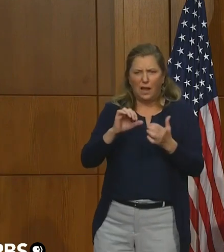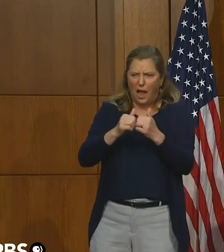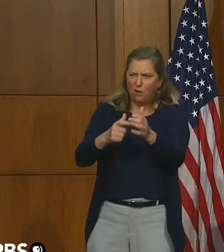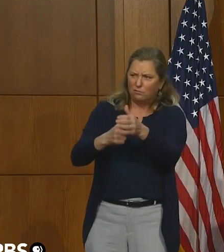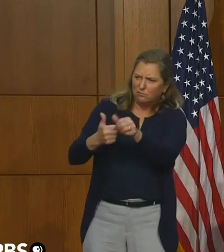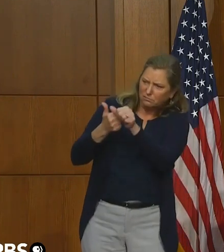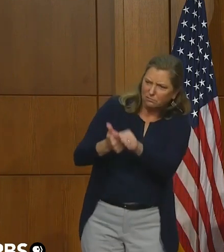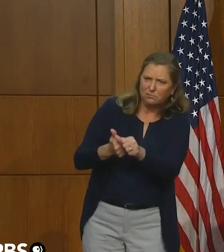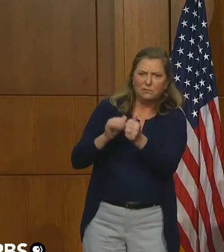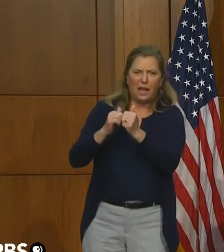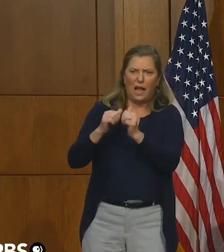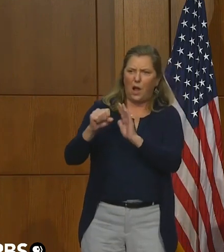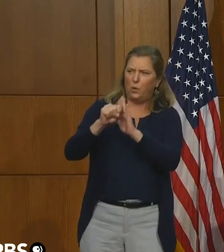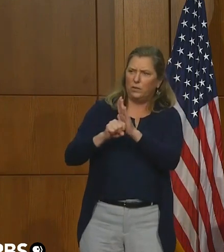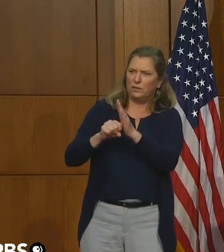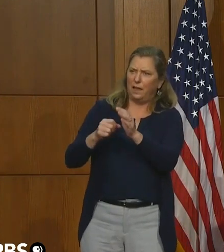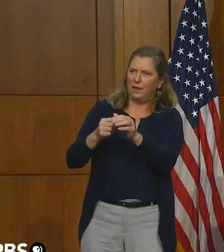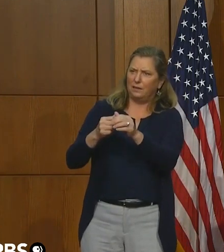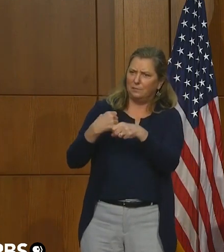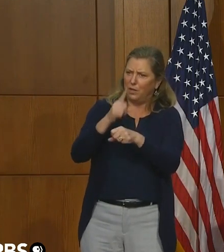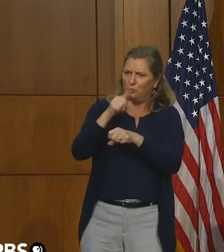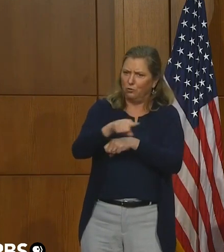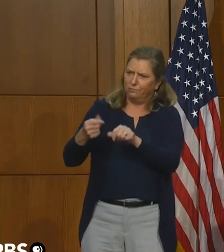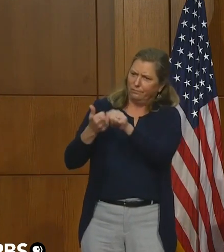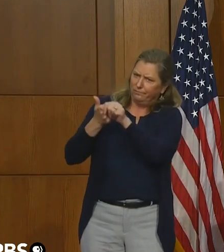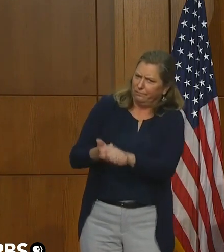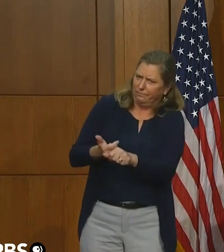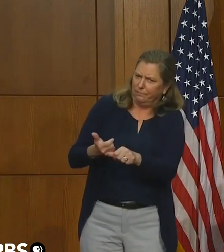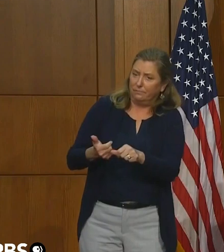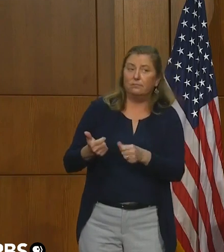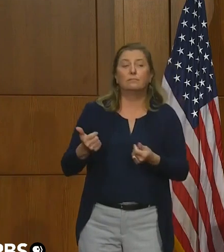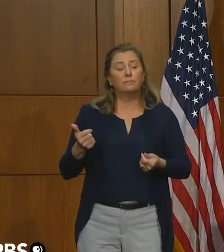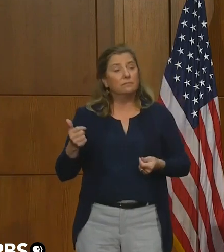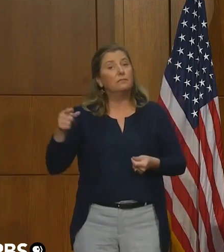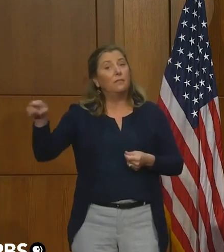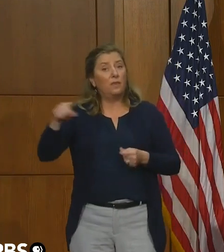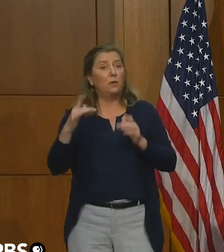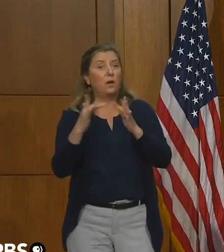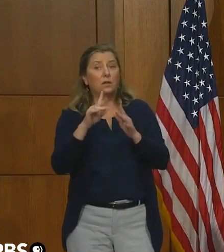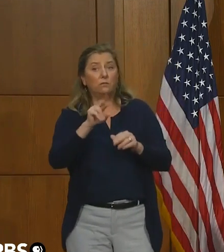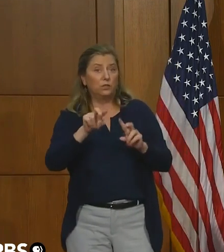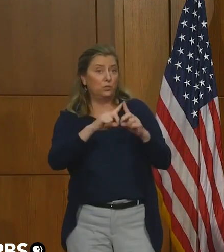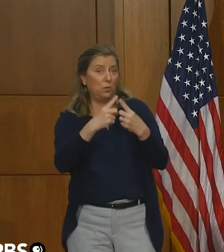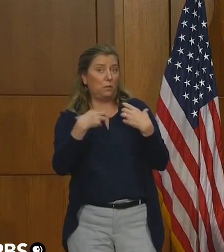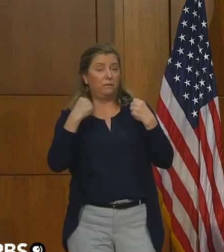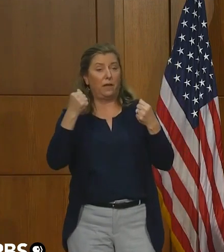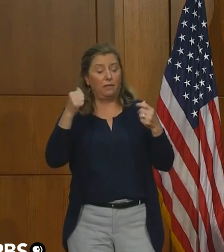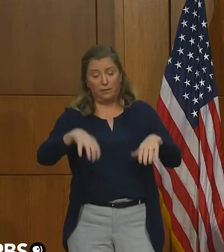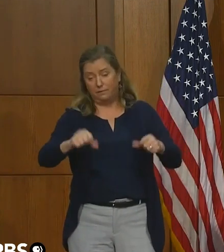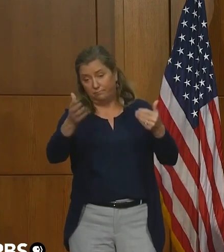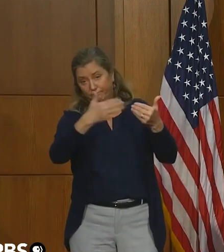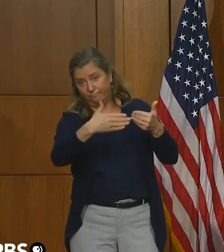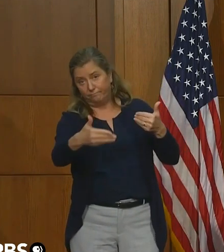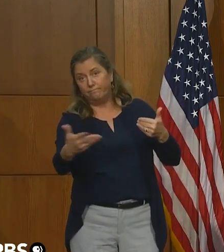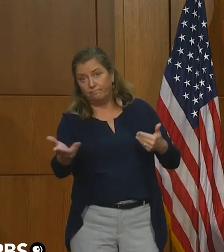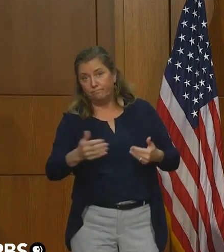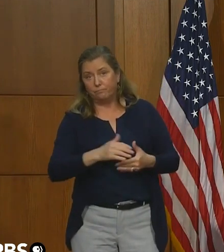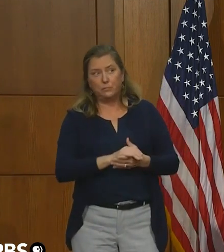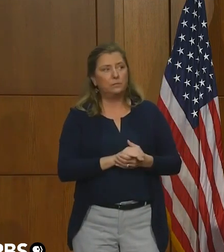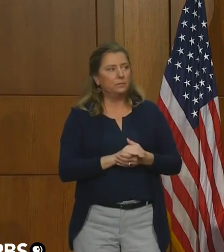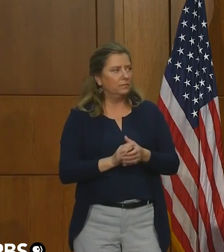will the state implement that guidance? Yes. They would contact the Virginia Department of Health and then they would take it from there.